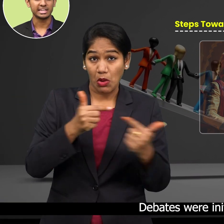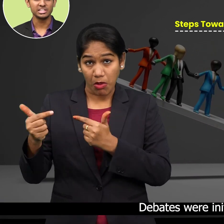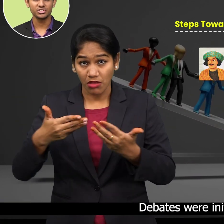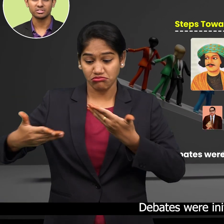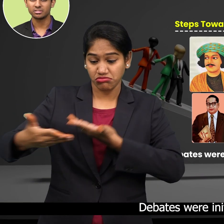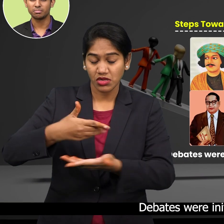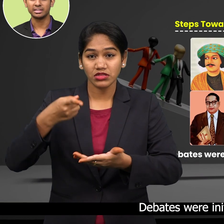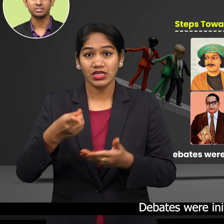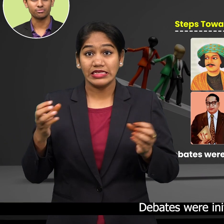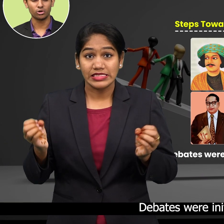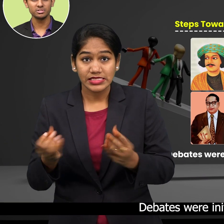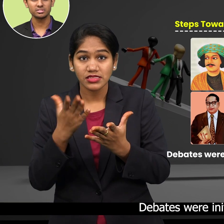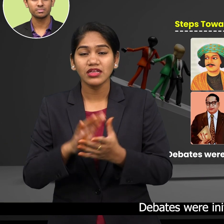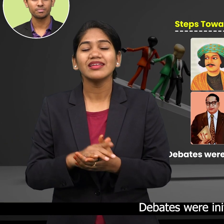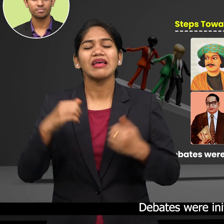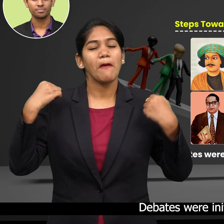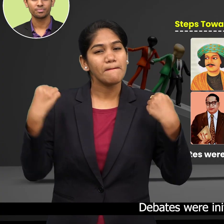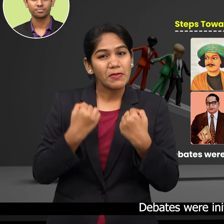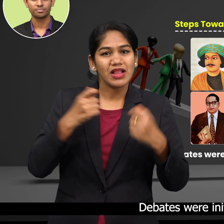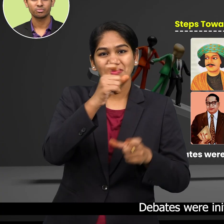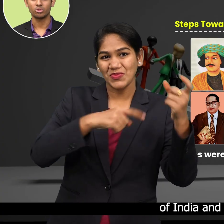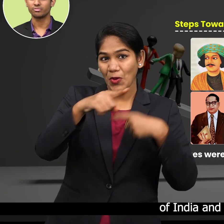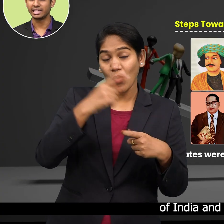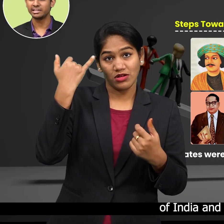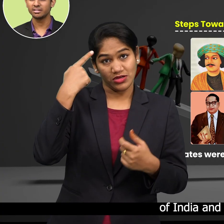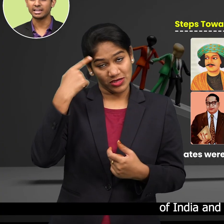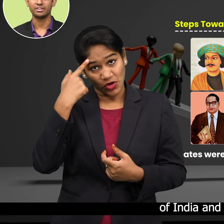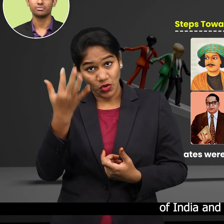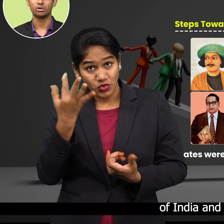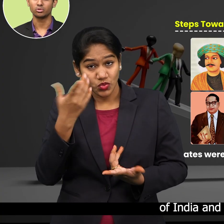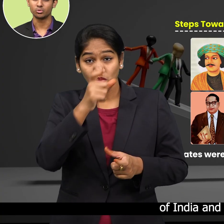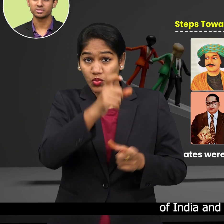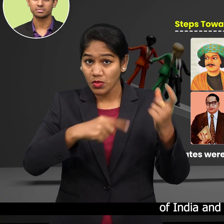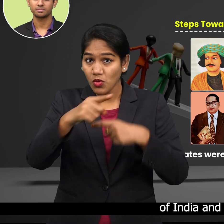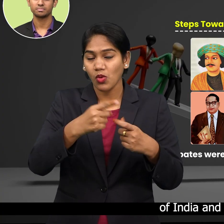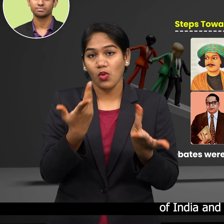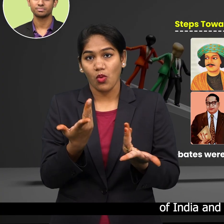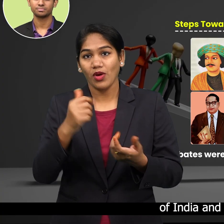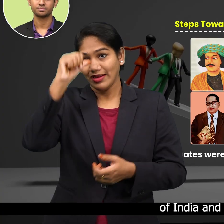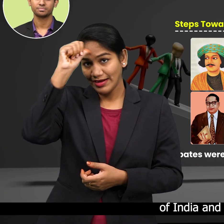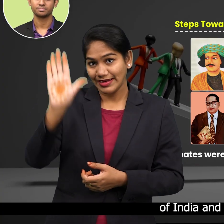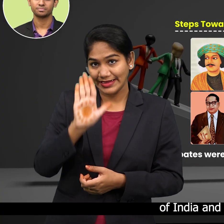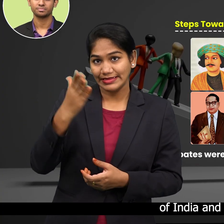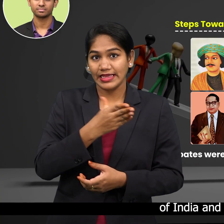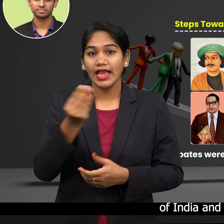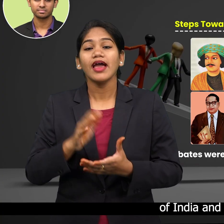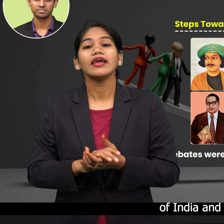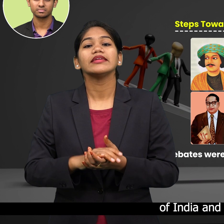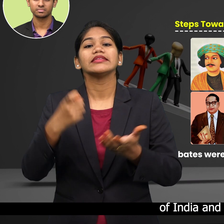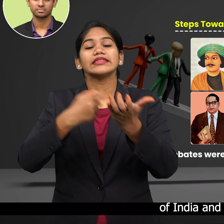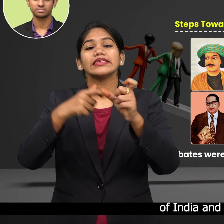Debates were initiated by the reformers of India and reform groups.